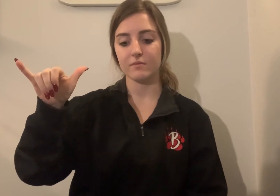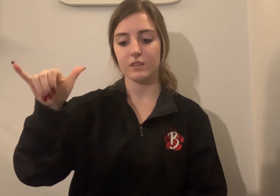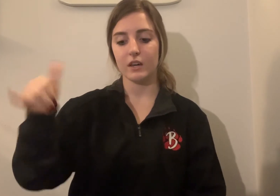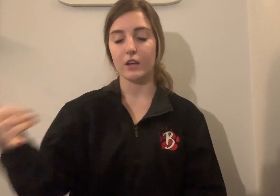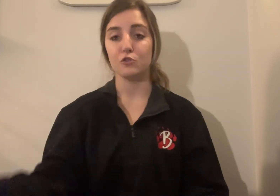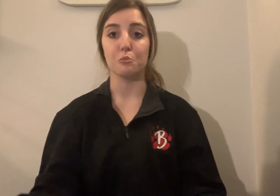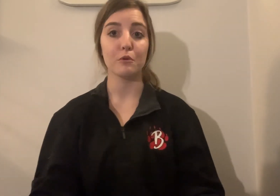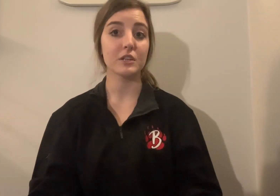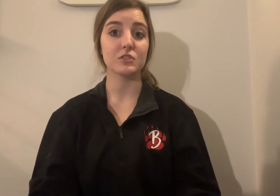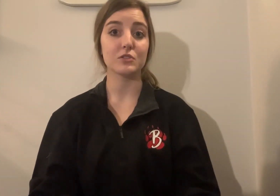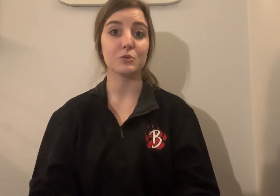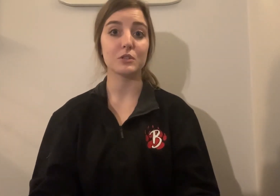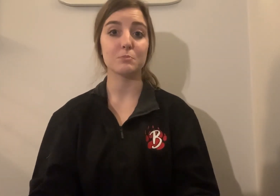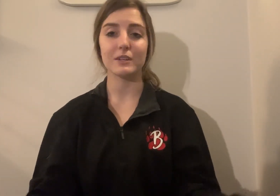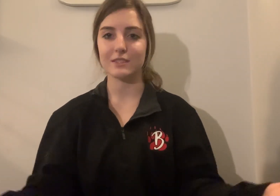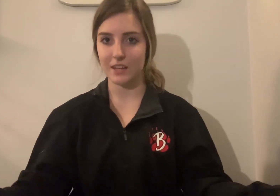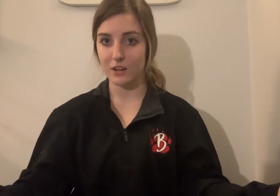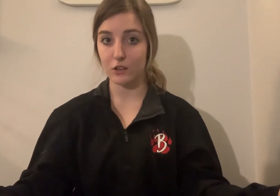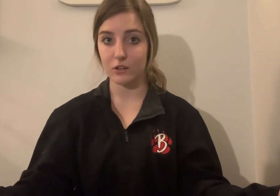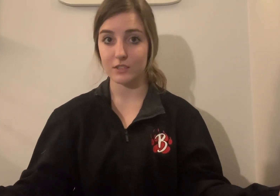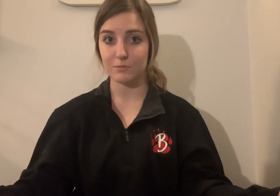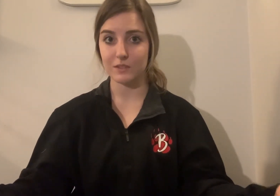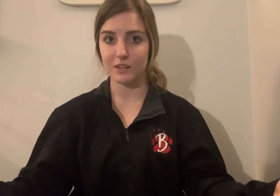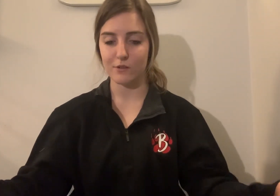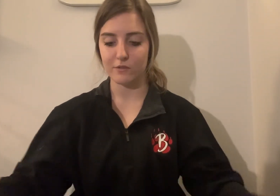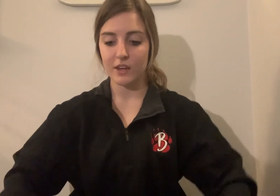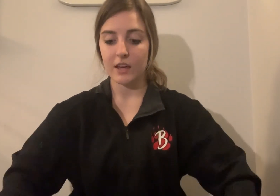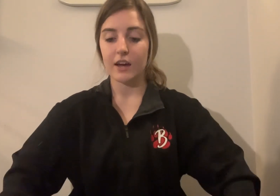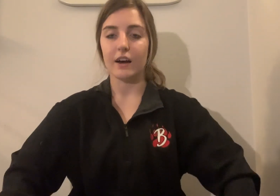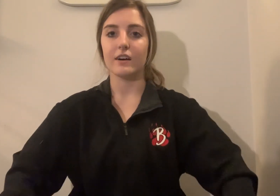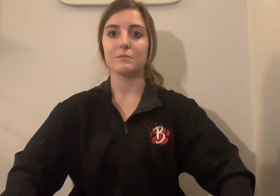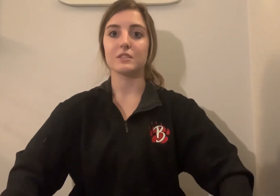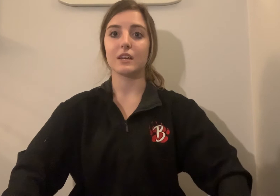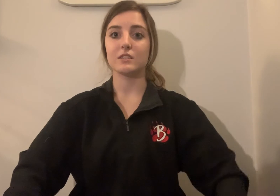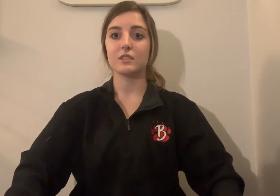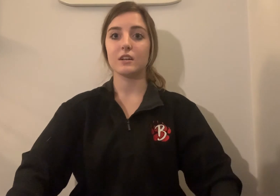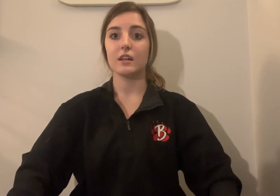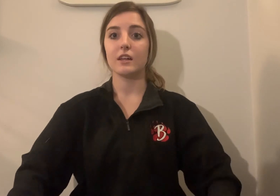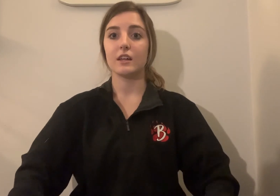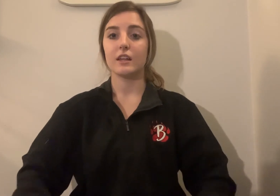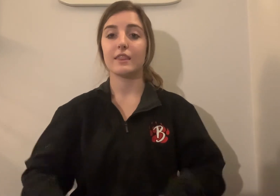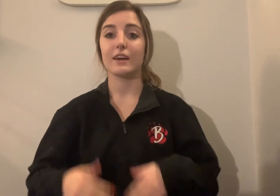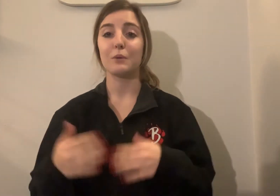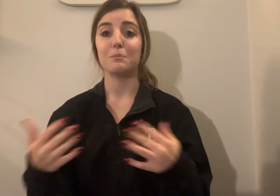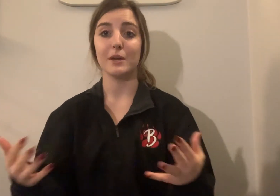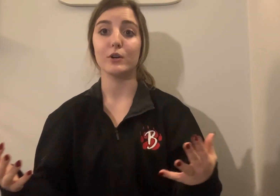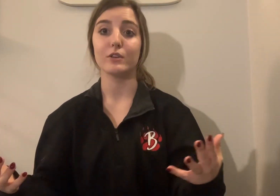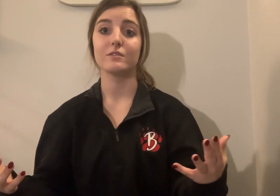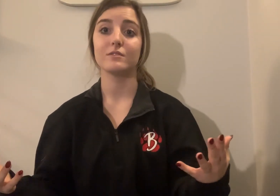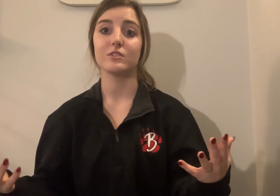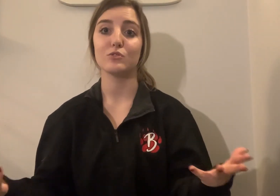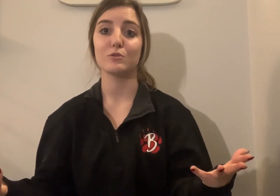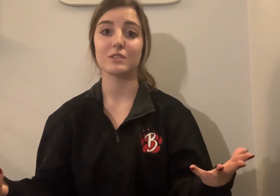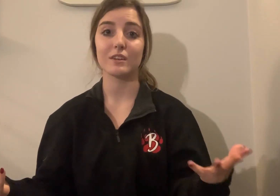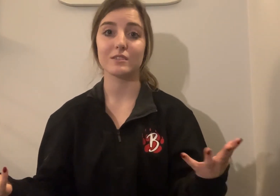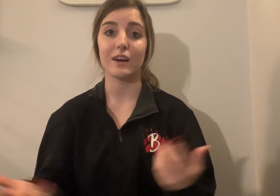And who brings the toys but Santa Claus himself? Santa, think beard. You know Santa has the